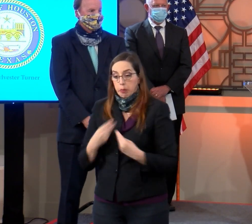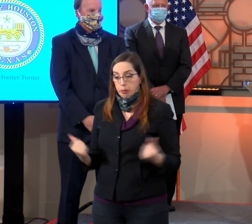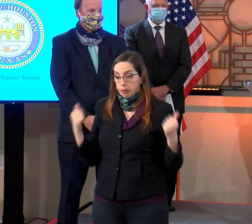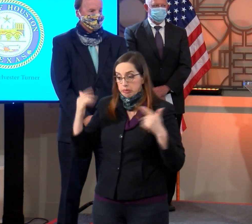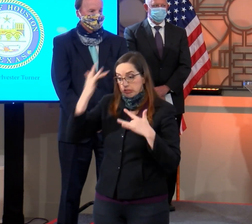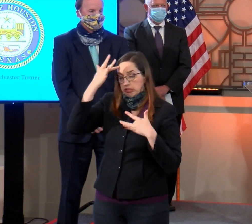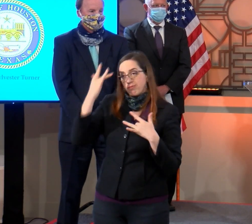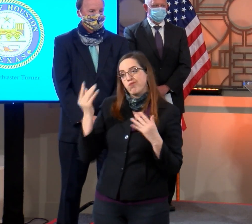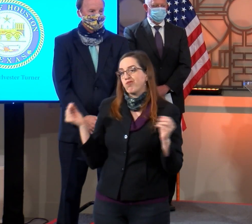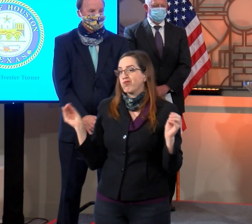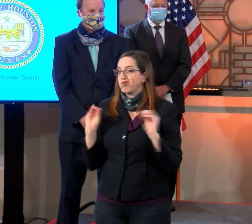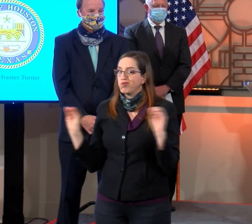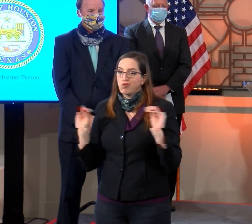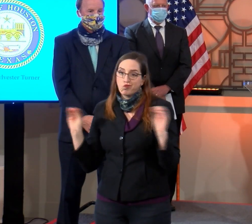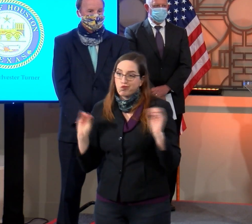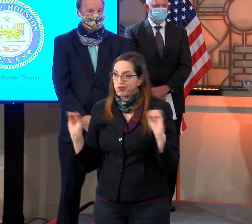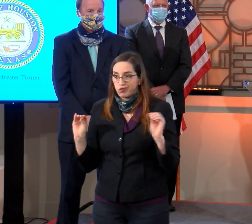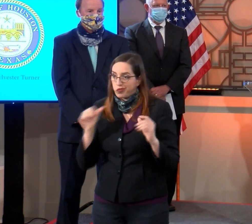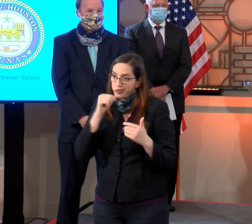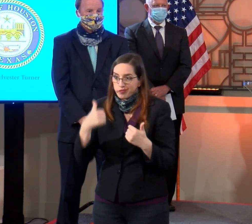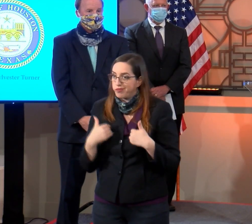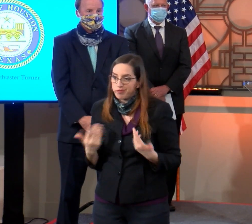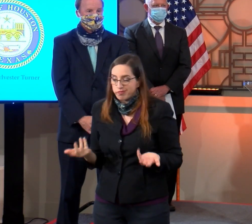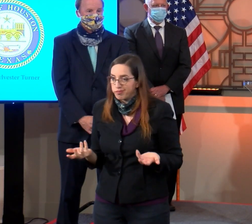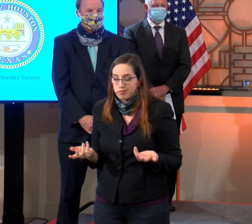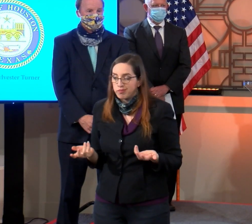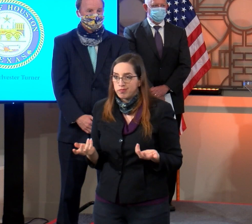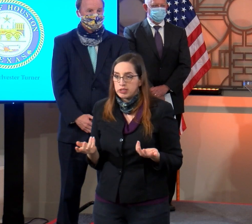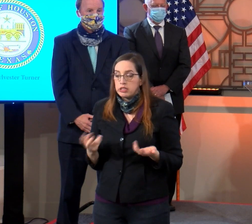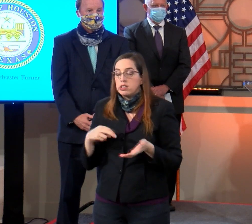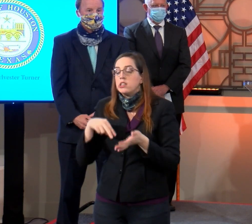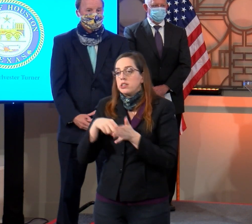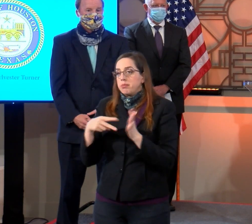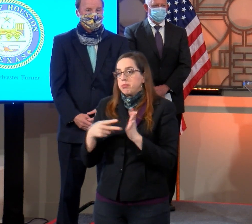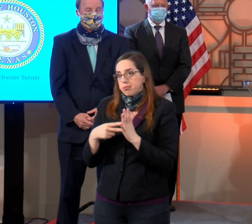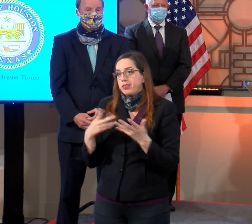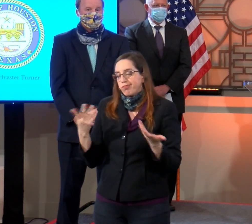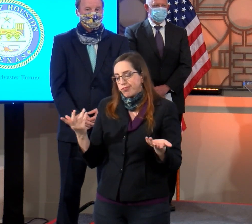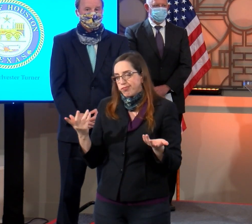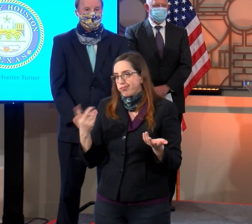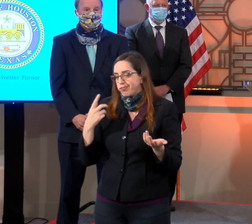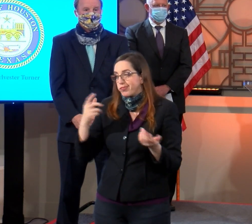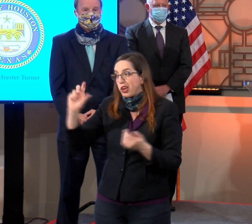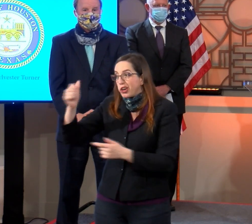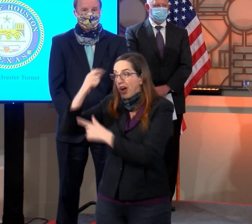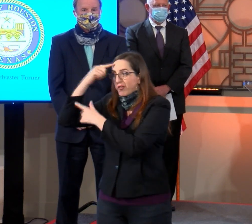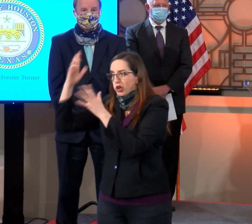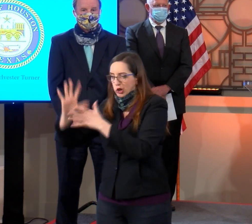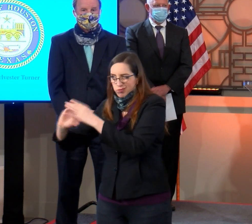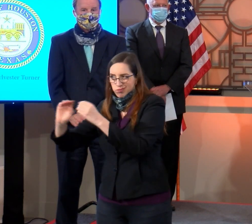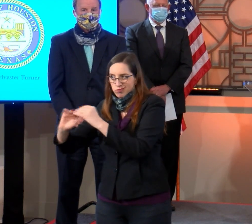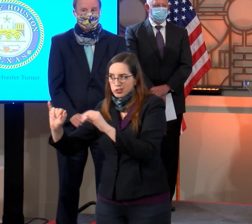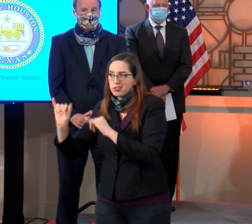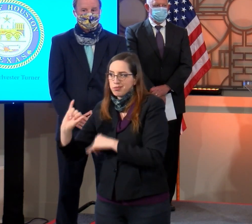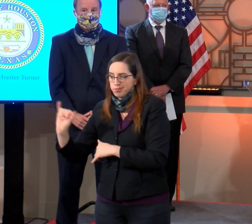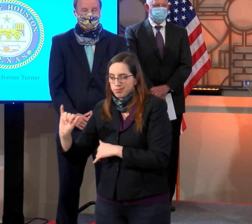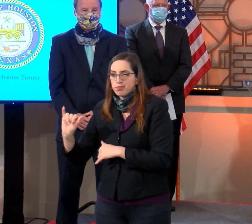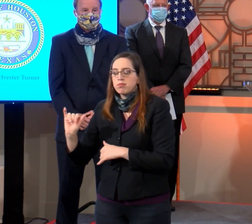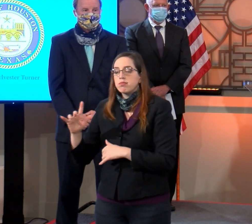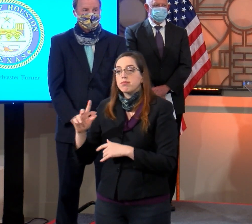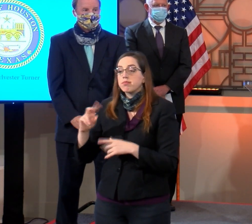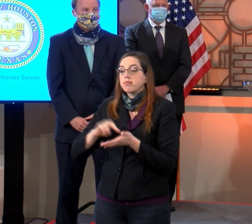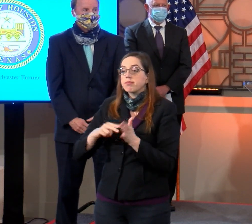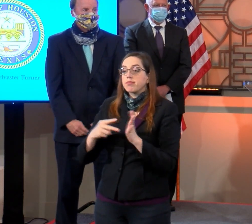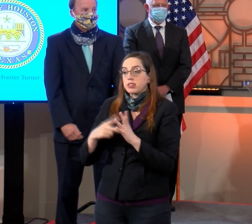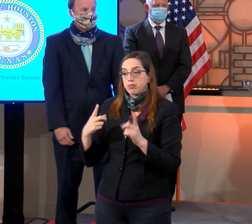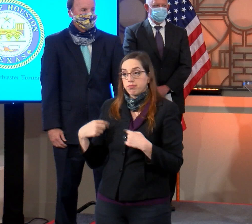is available for us right now. And I think what we can all agree, and I think the governor acknowledged, is that what we have